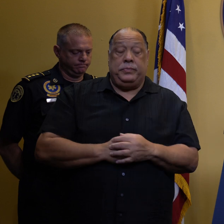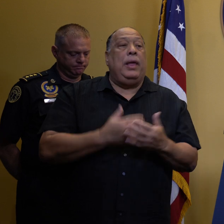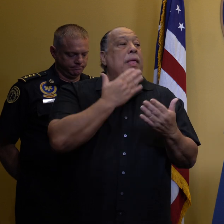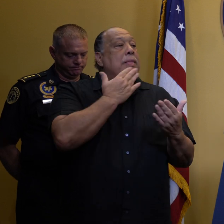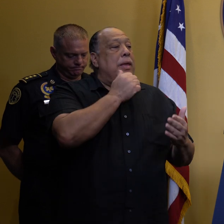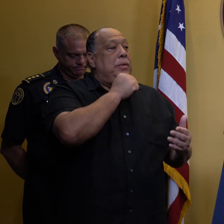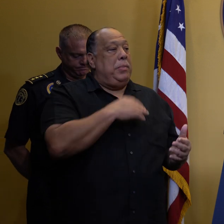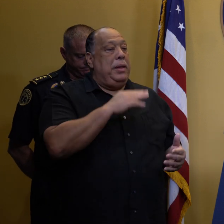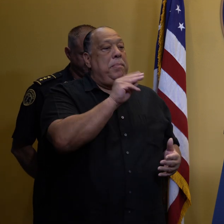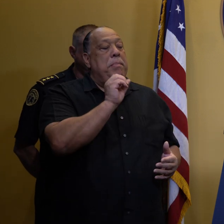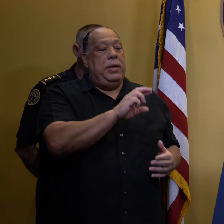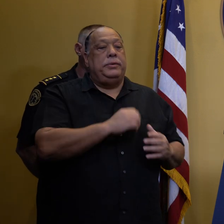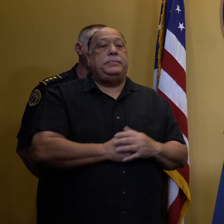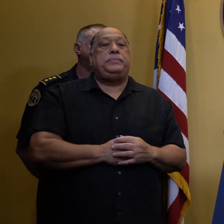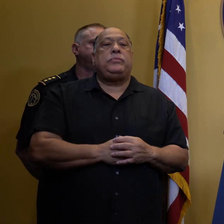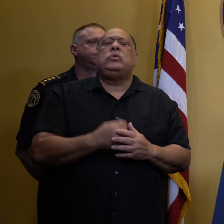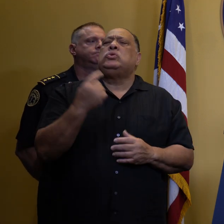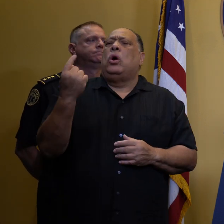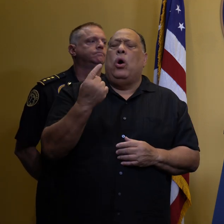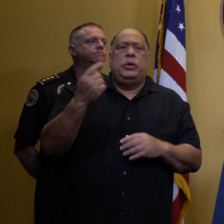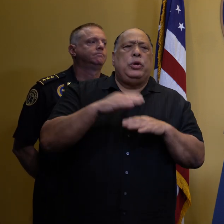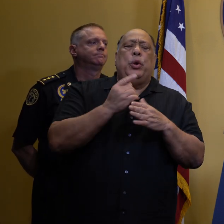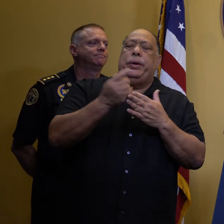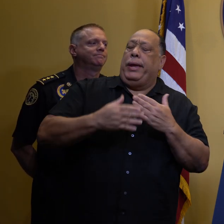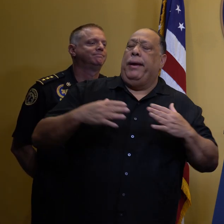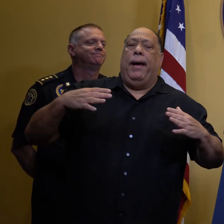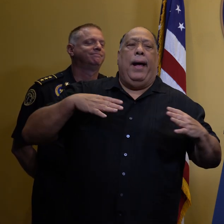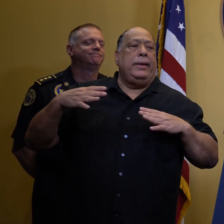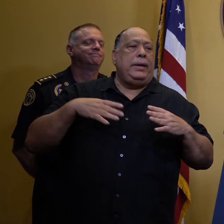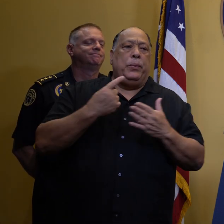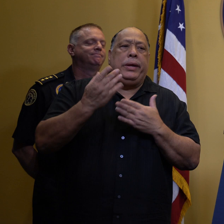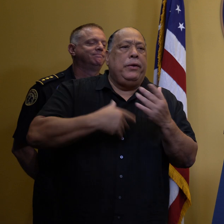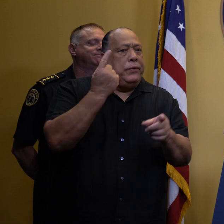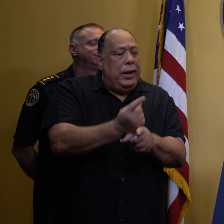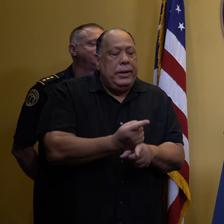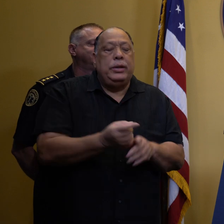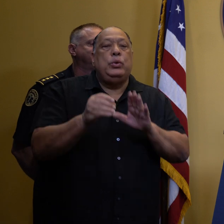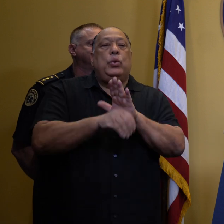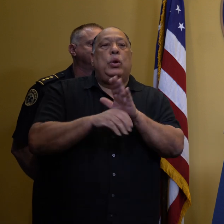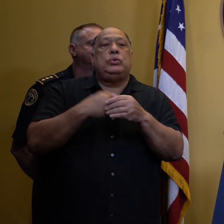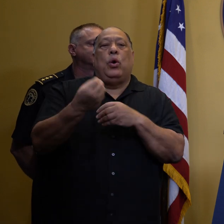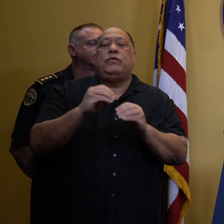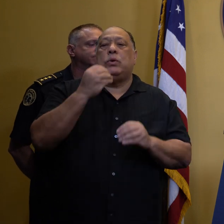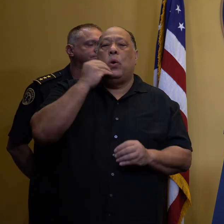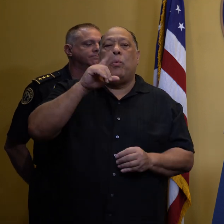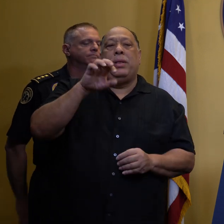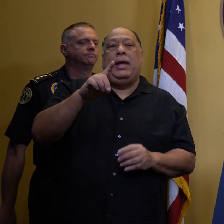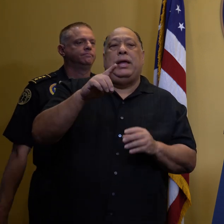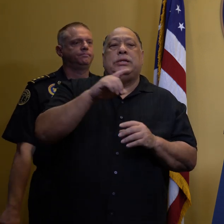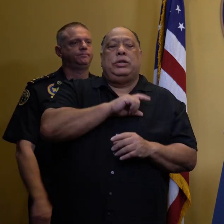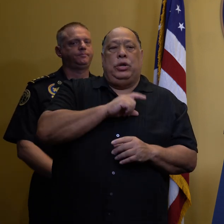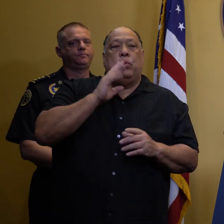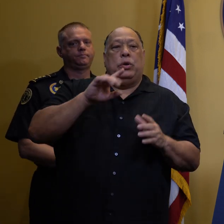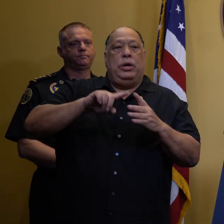Thank you, Madam Mayor. It's always on a weekend, a holiday weekend, right? The New Orleans Office of Homeland Security and Emergency Preparedness will